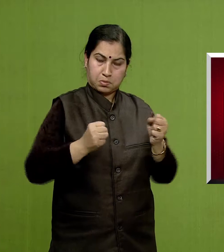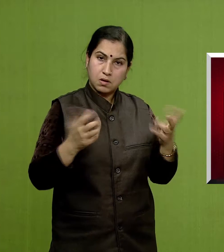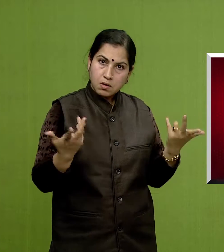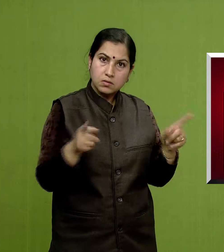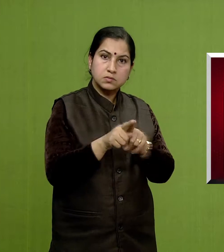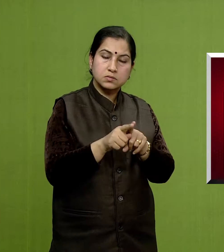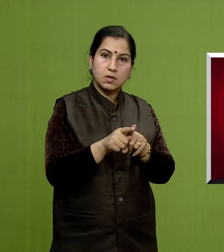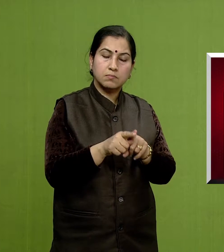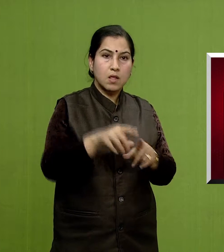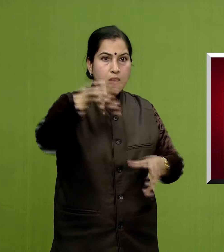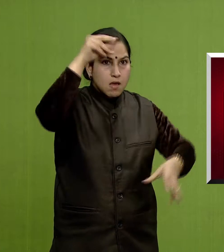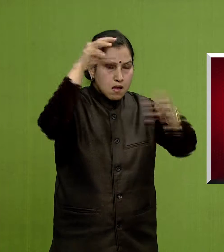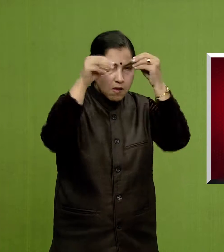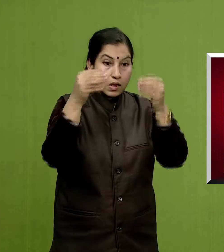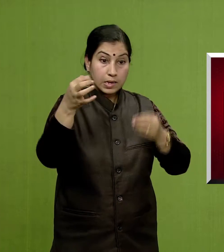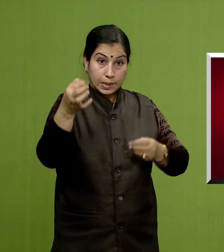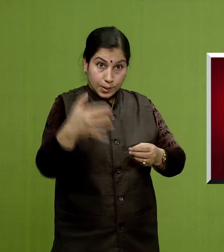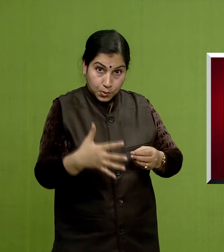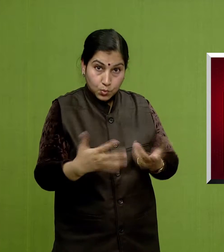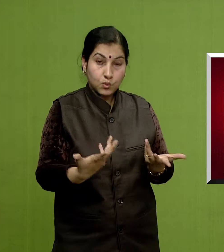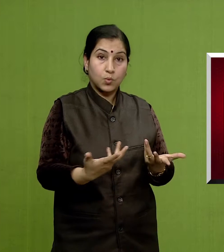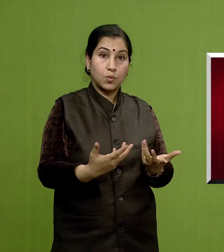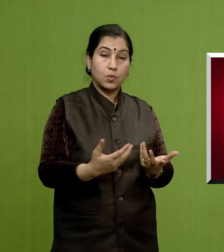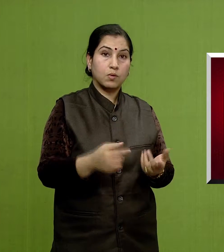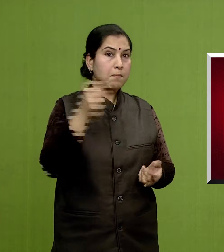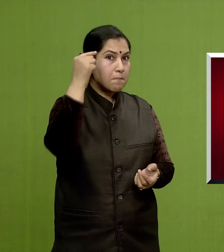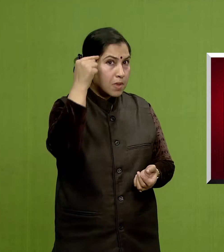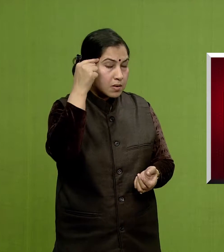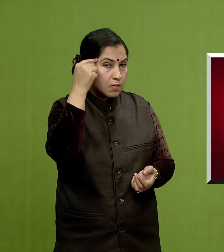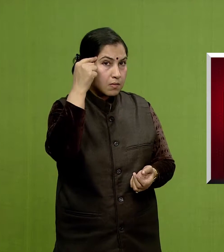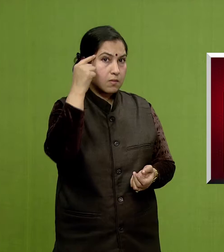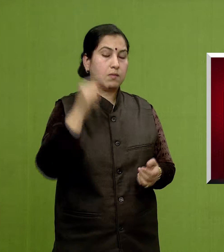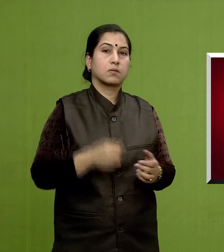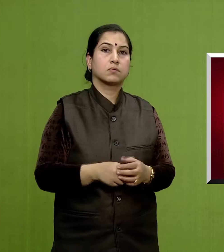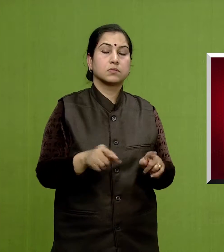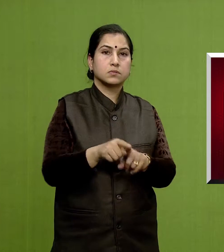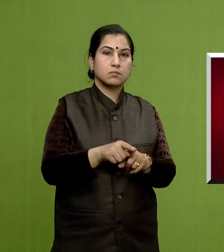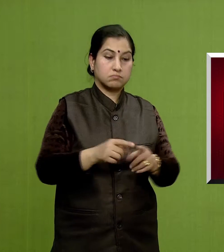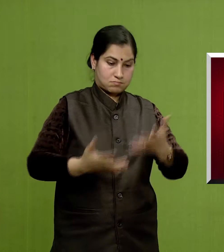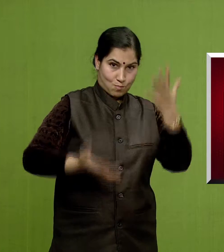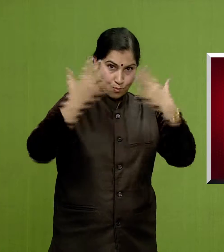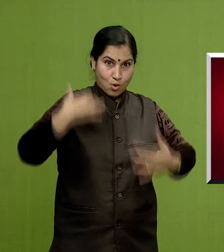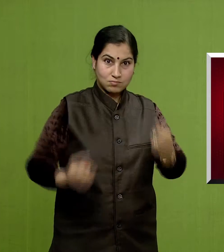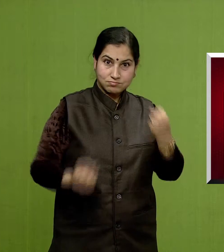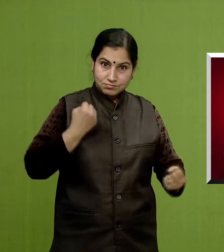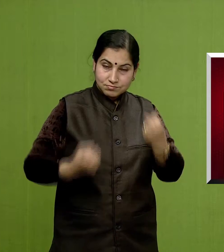acquisition of new mental, motor, and